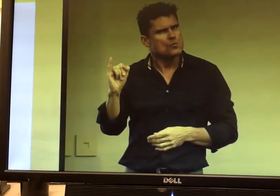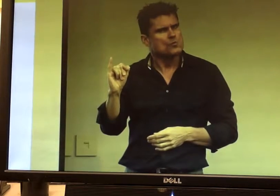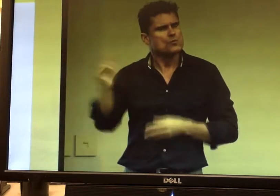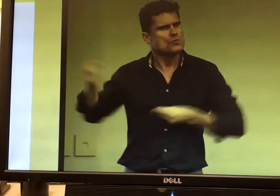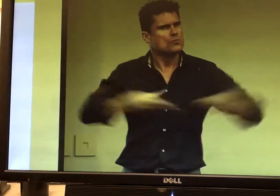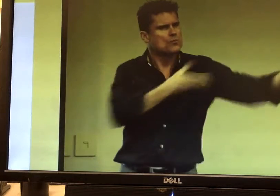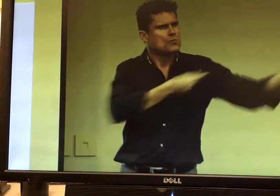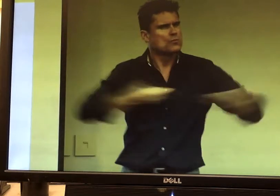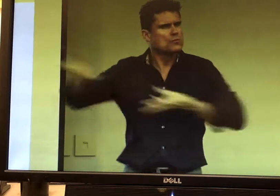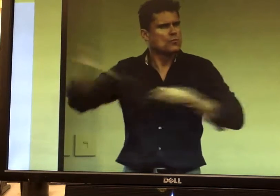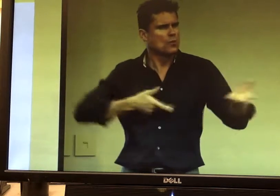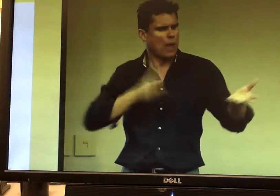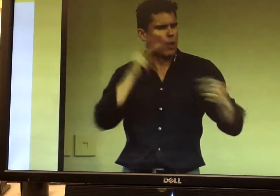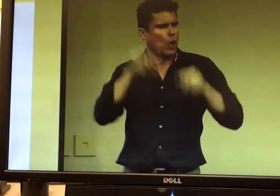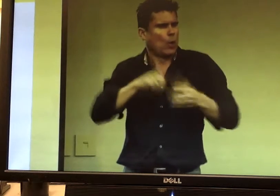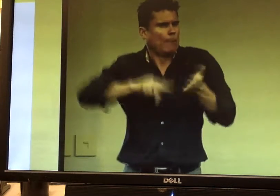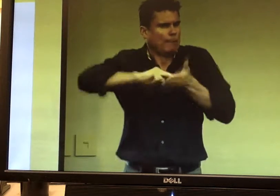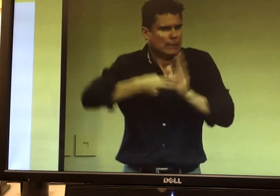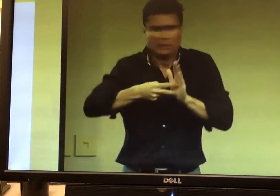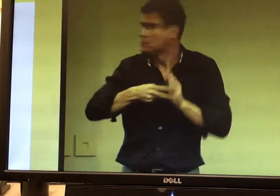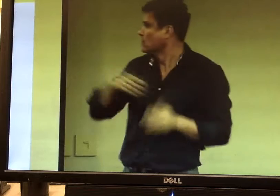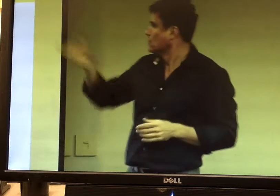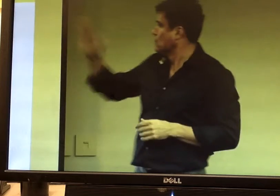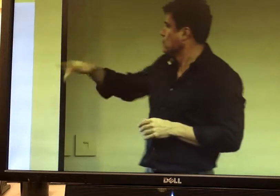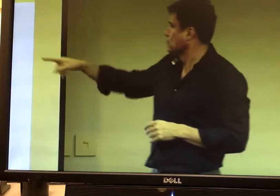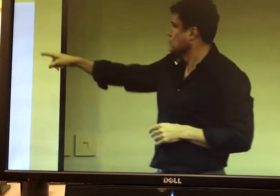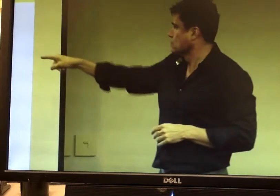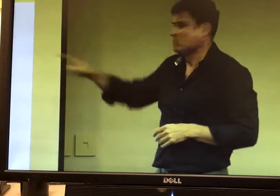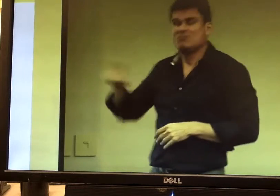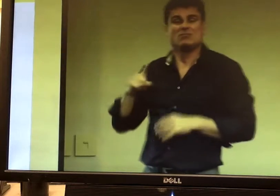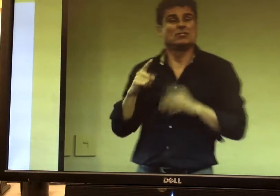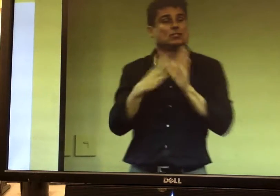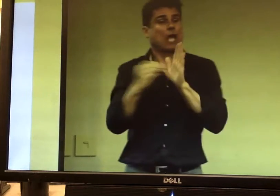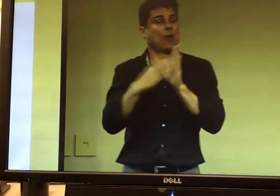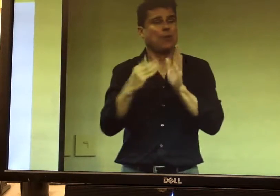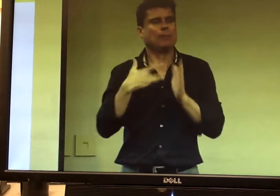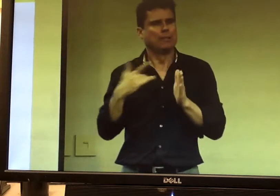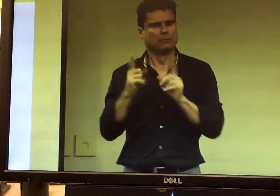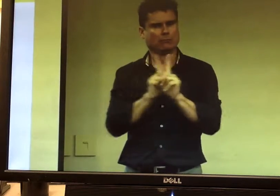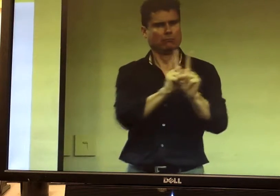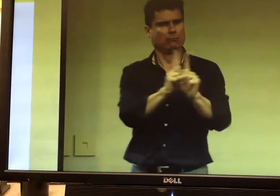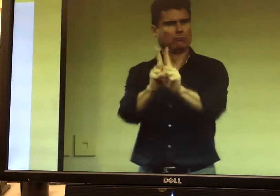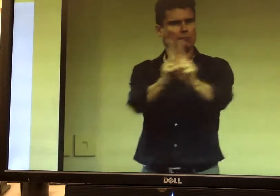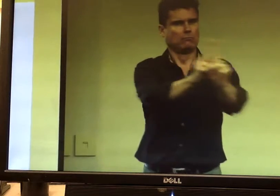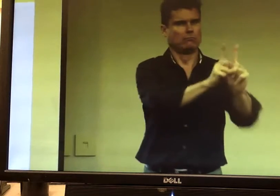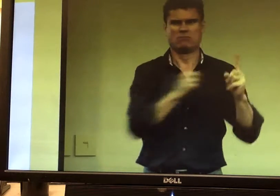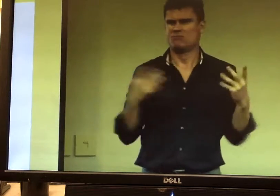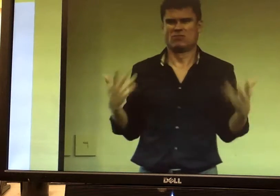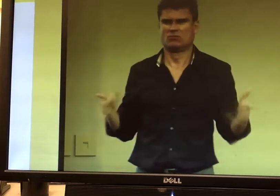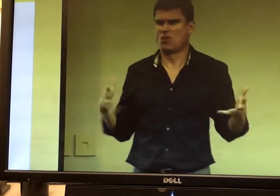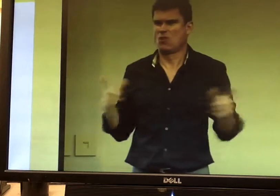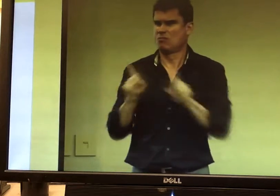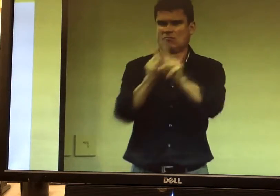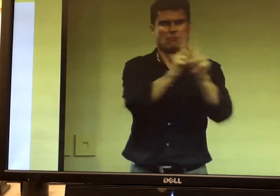information, but it should not always be. The interpreter should be looking for meaning. A shadowing